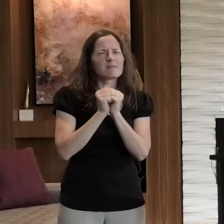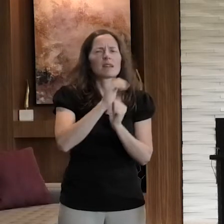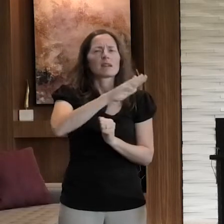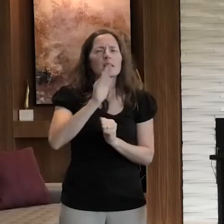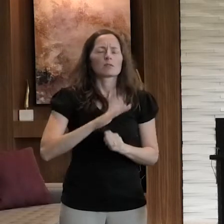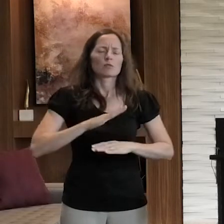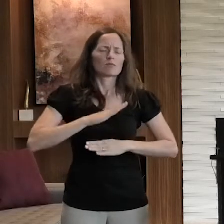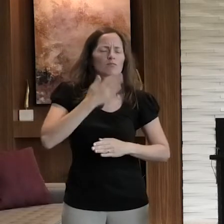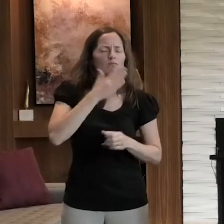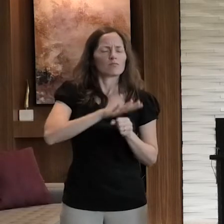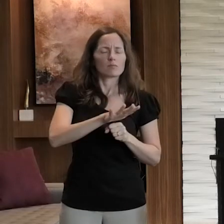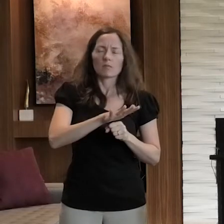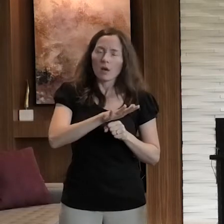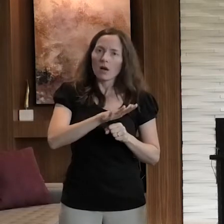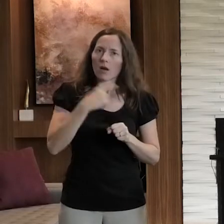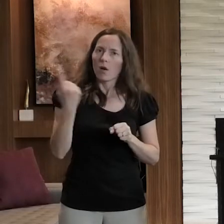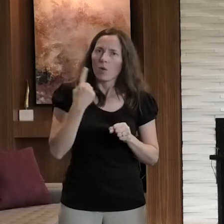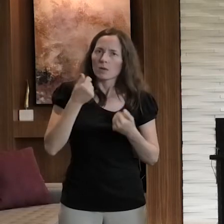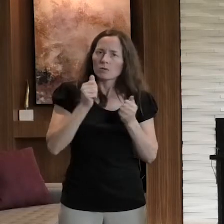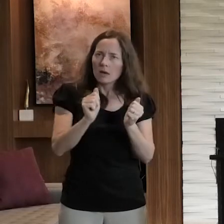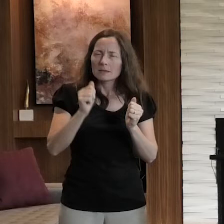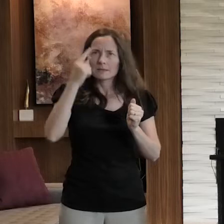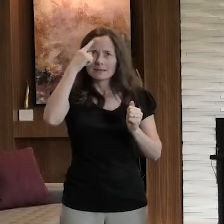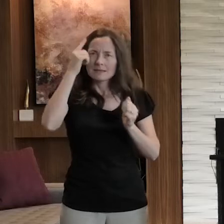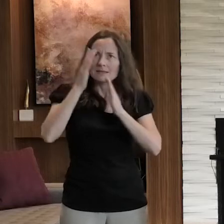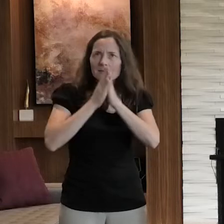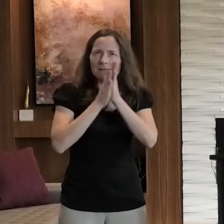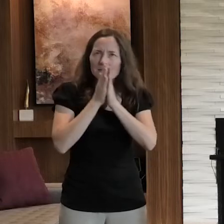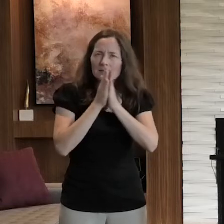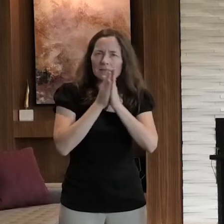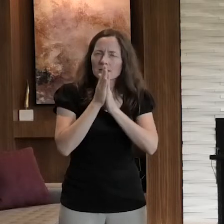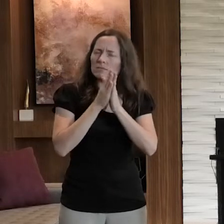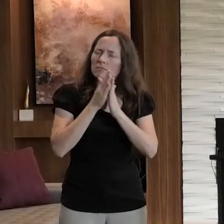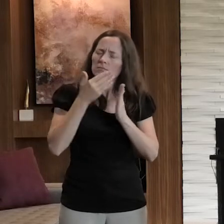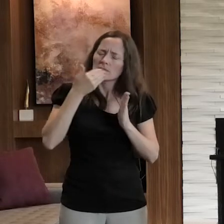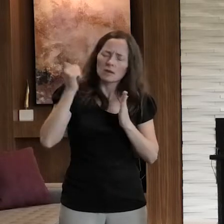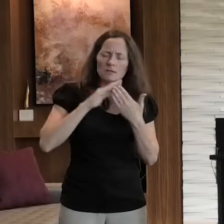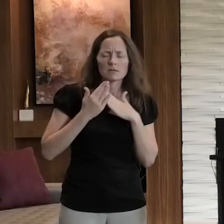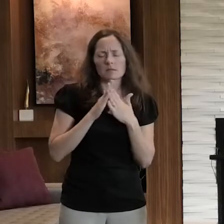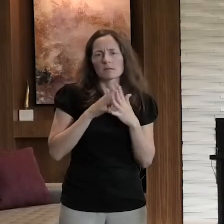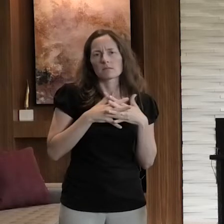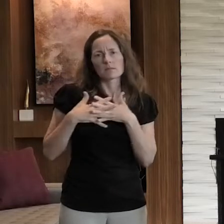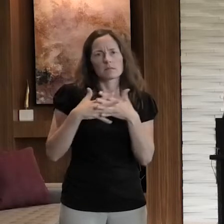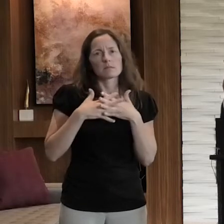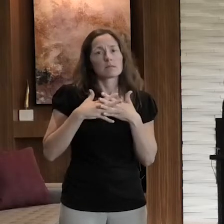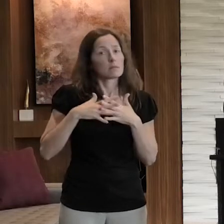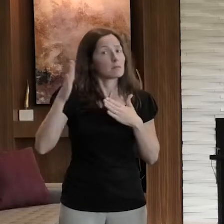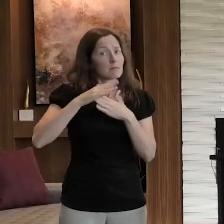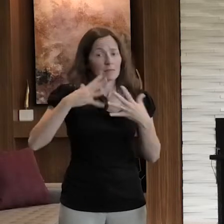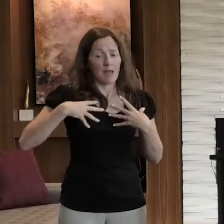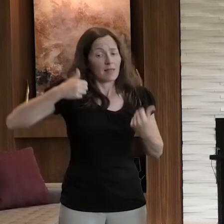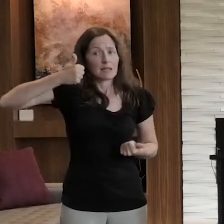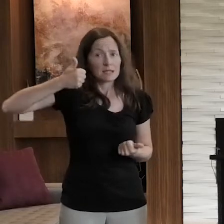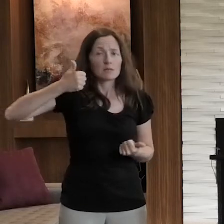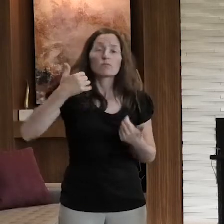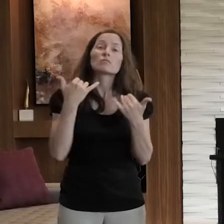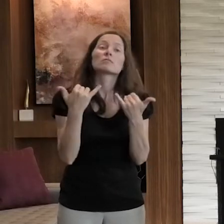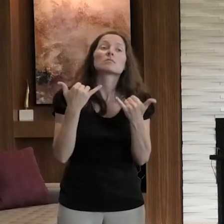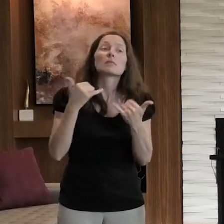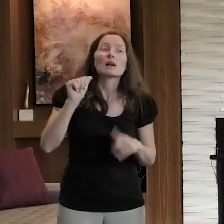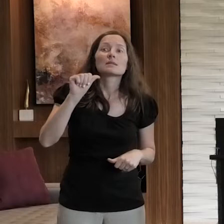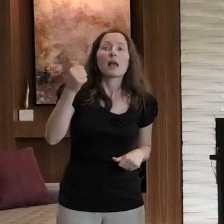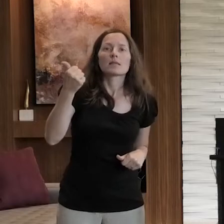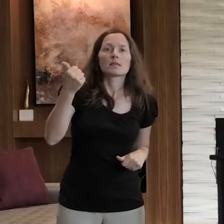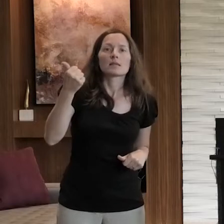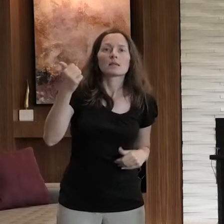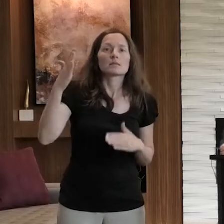next level to be, in many ways, the best community in America and the healthiest community in all of America as well. We're number 10 according to U.S. News and World